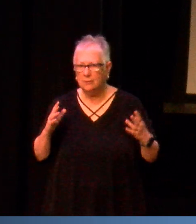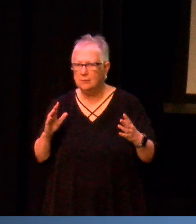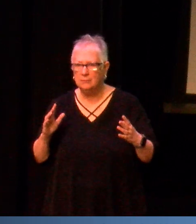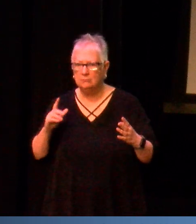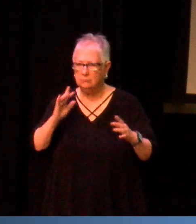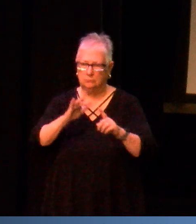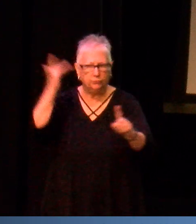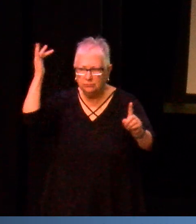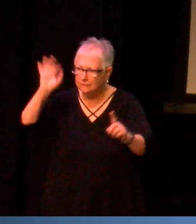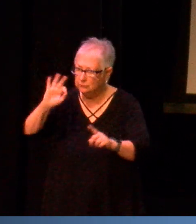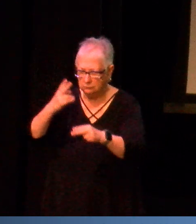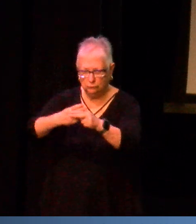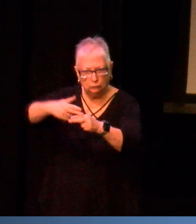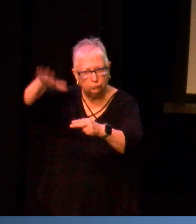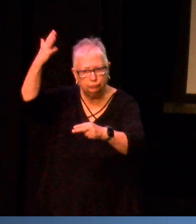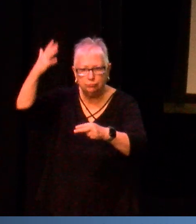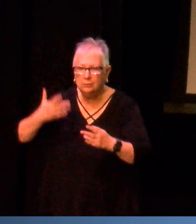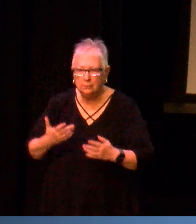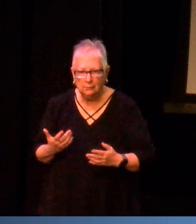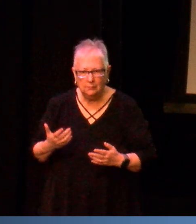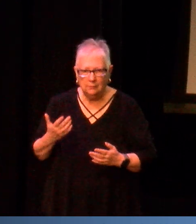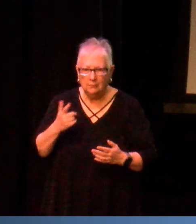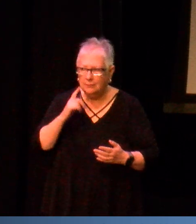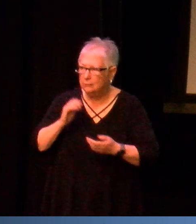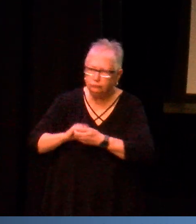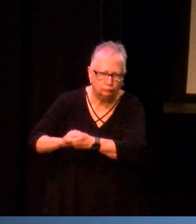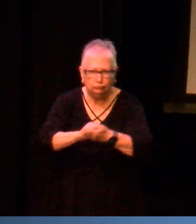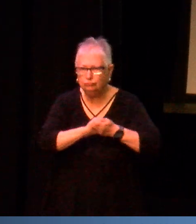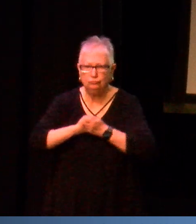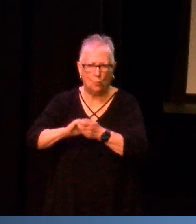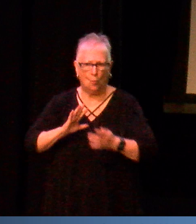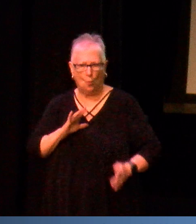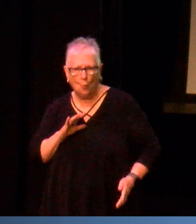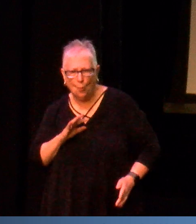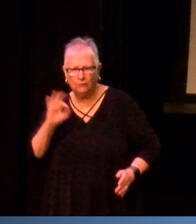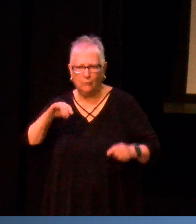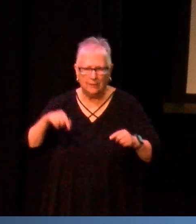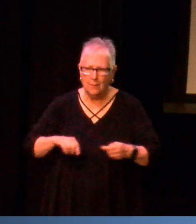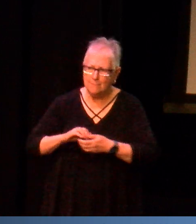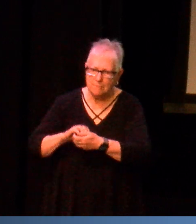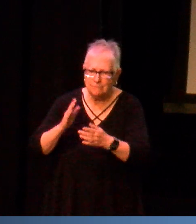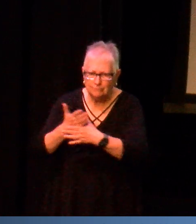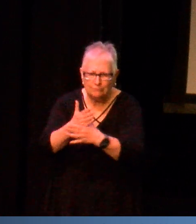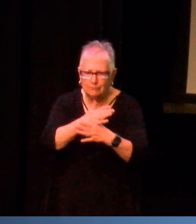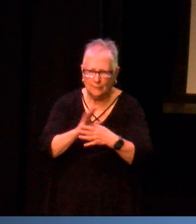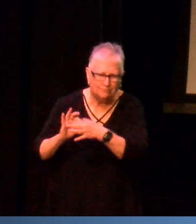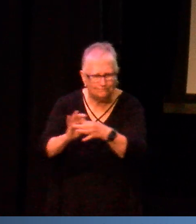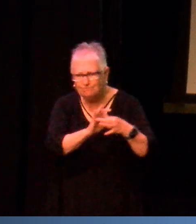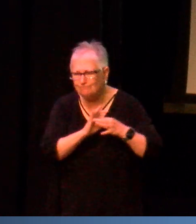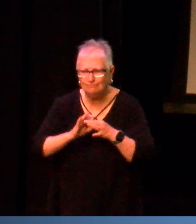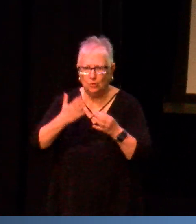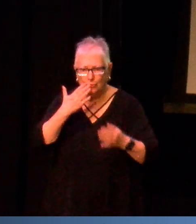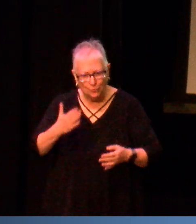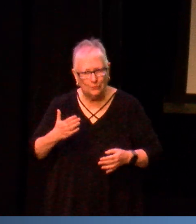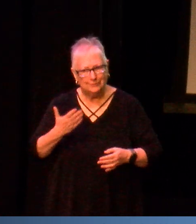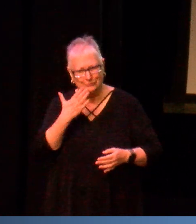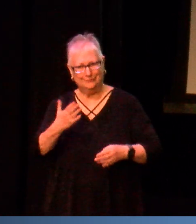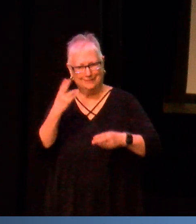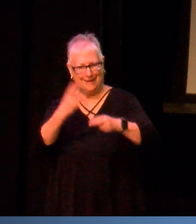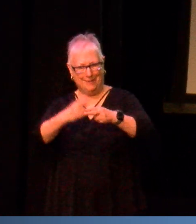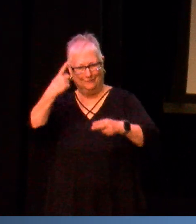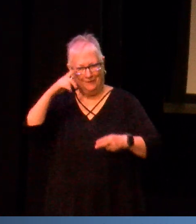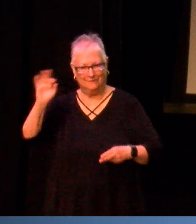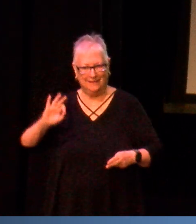of collaboration and partnership. So I think relative to everyone